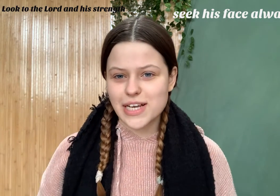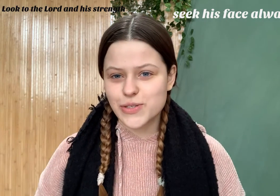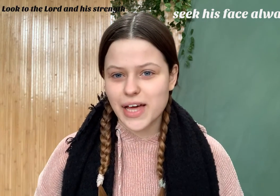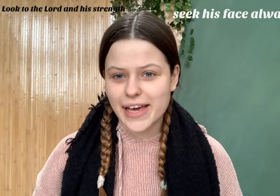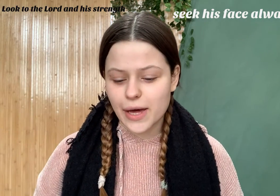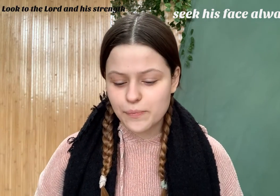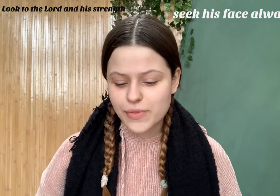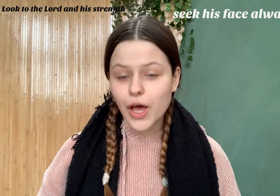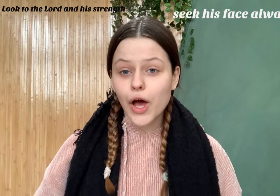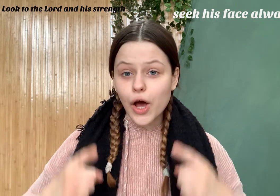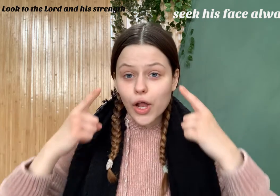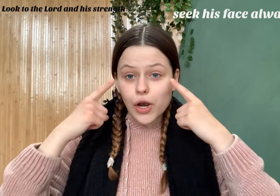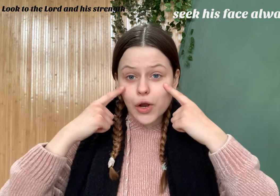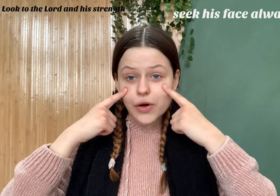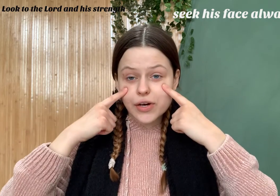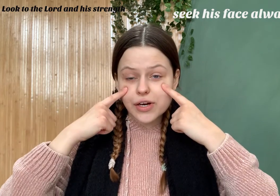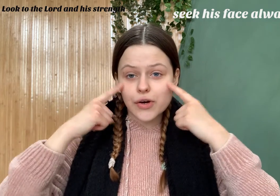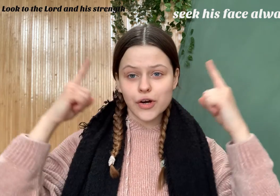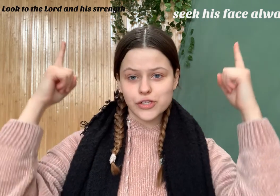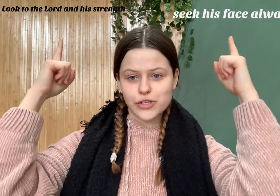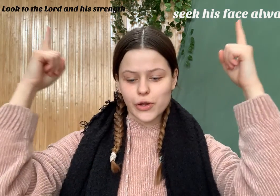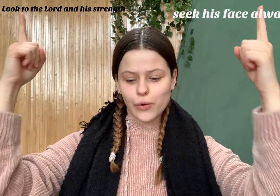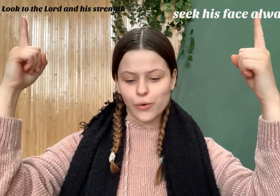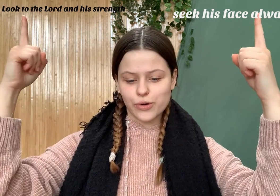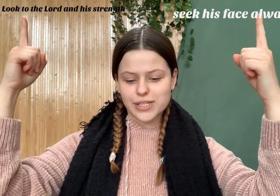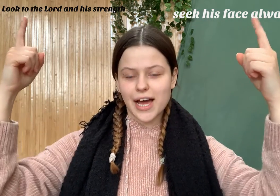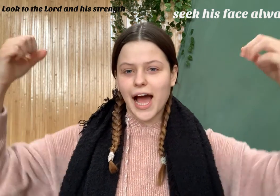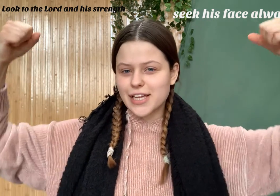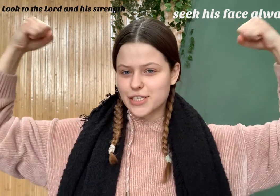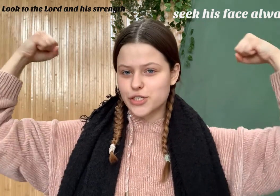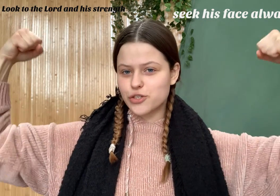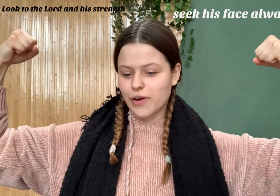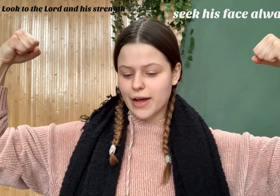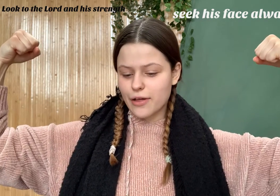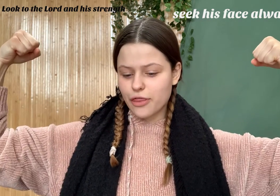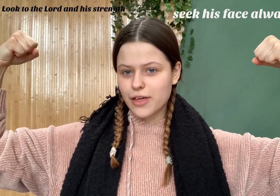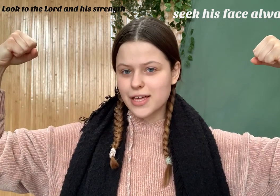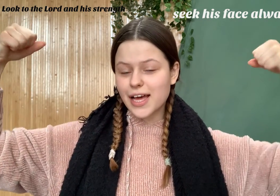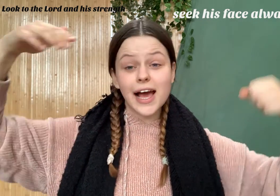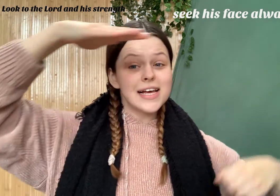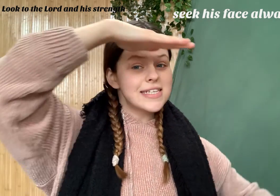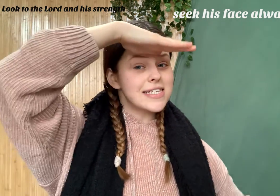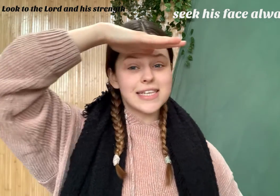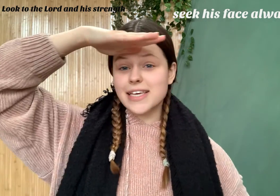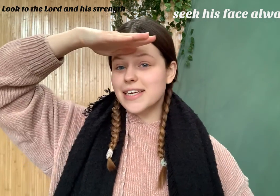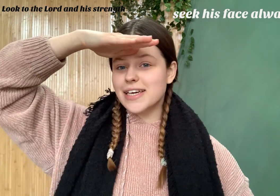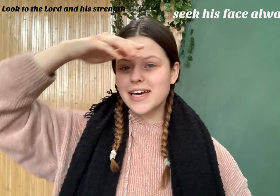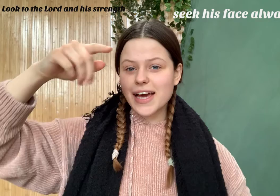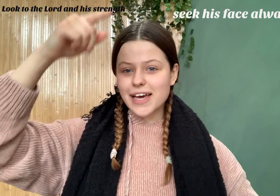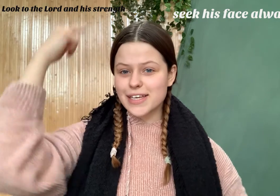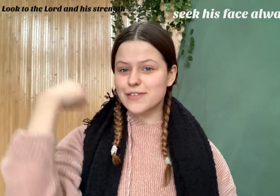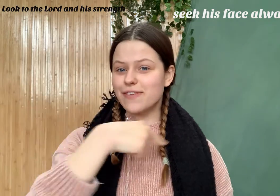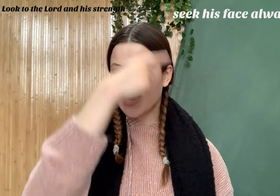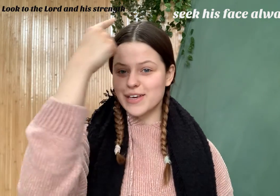let's do that again. Look to the Lord and his strength, seek his